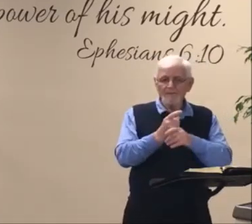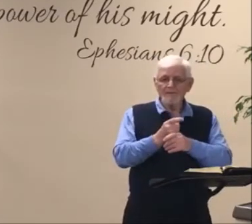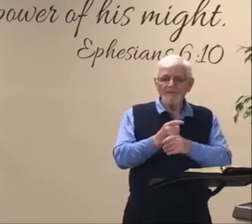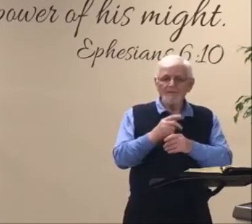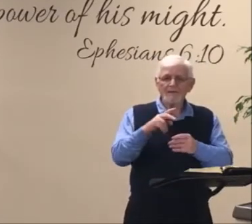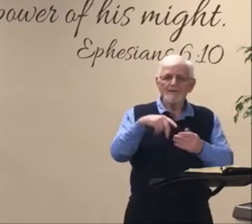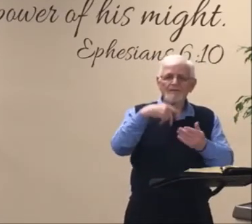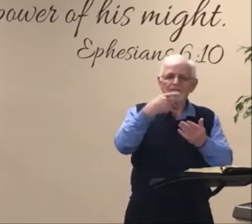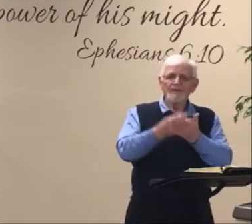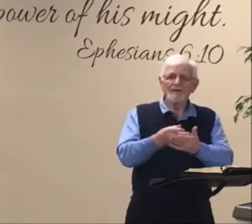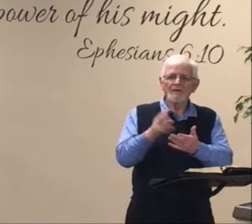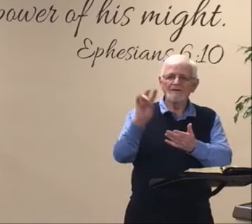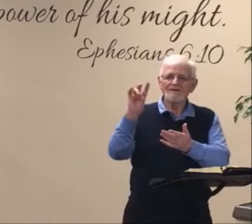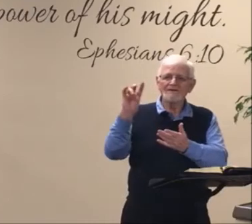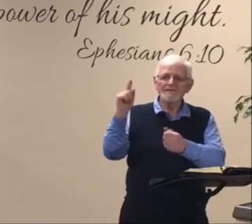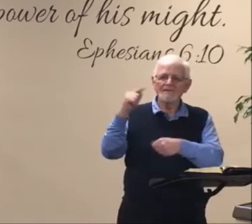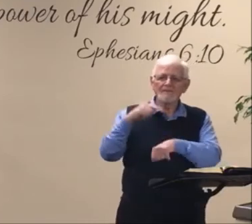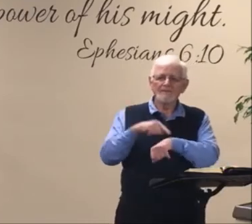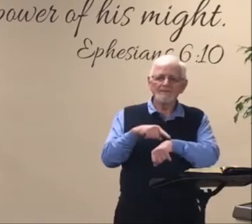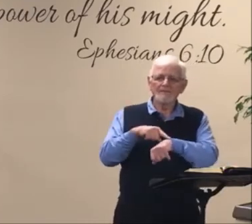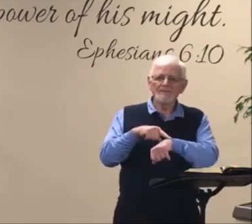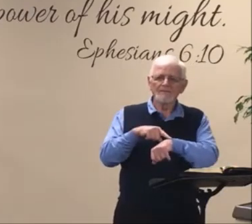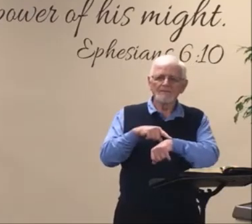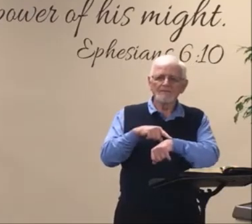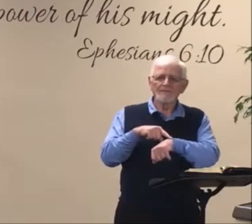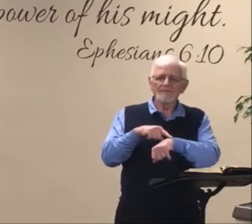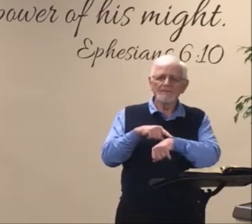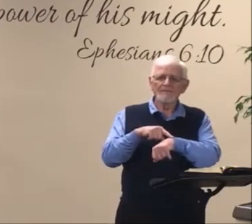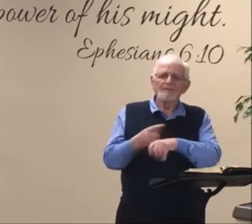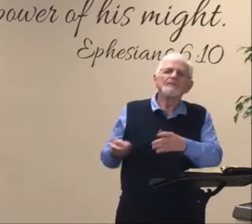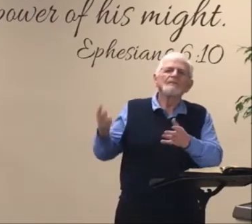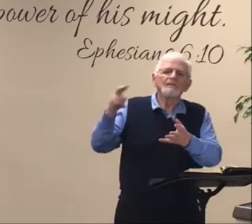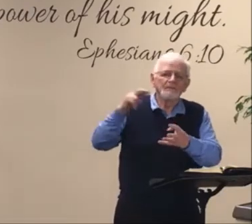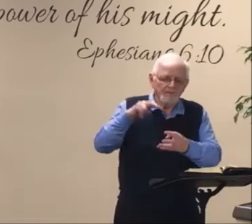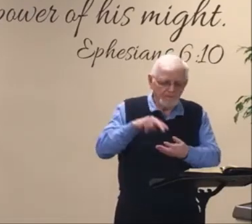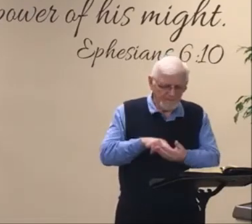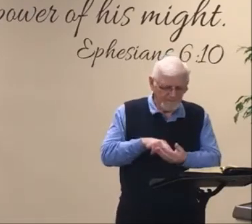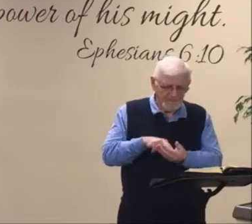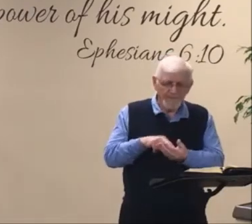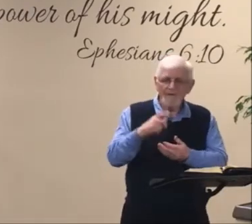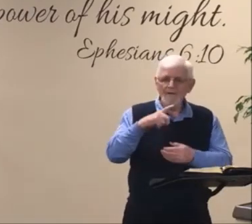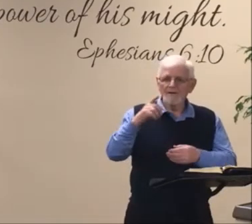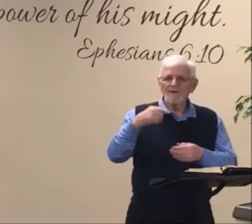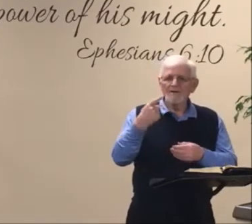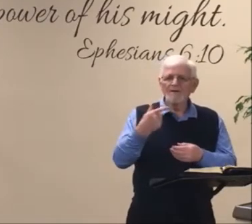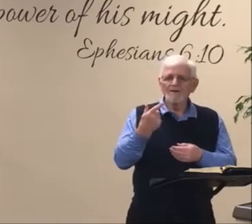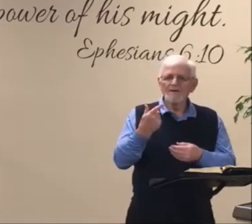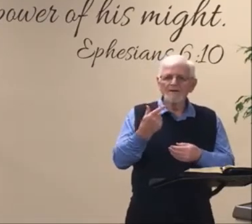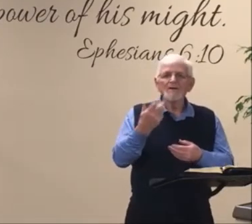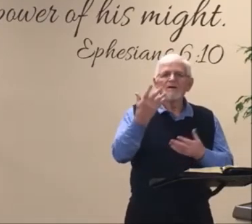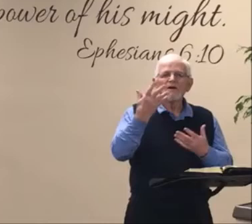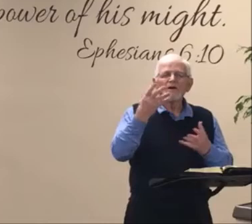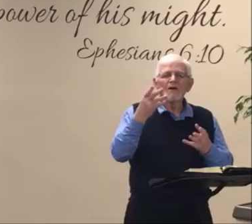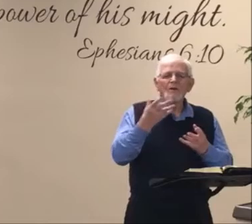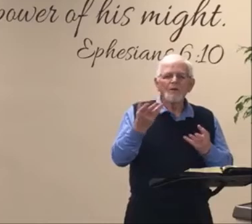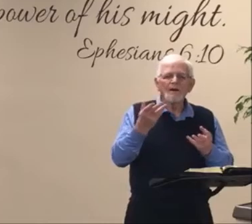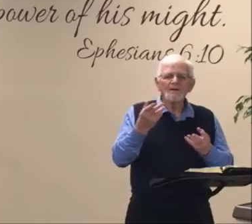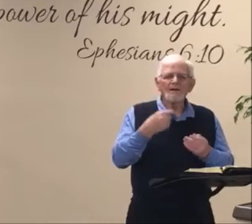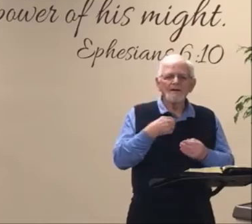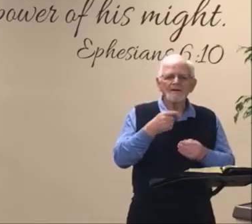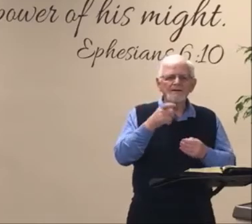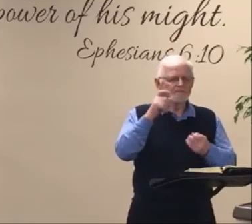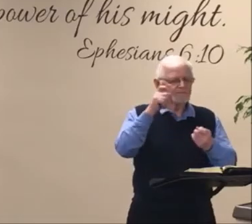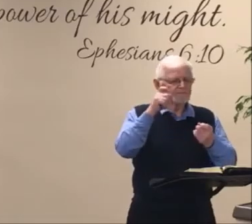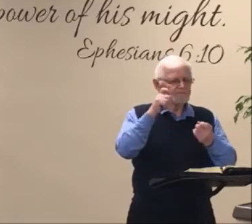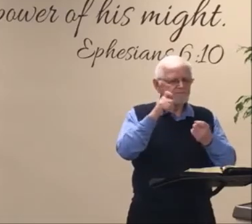over. 7 times. And what? Riseth up again. And the Lord says, you know what? I didn't demand perfection from